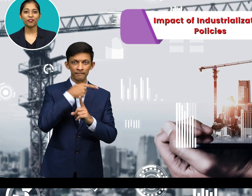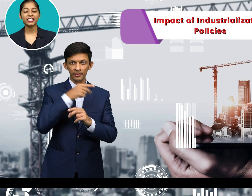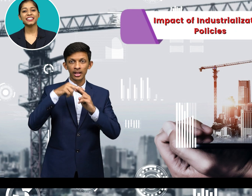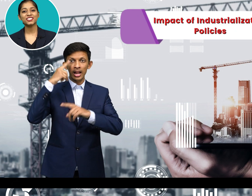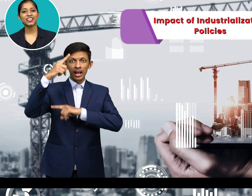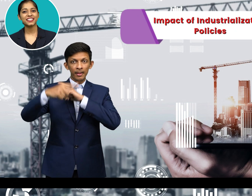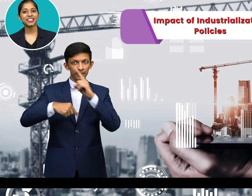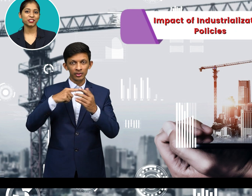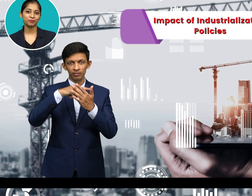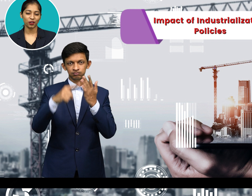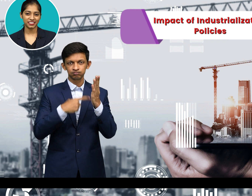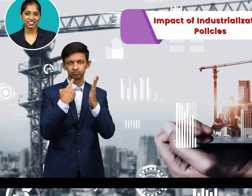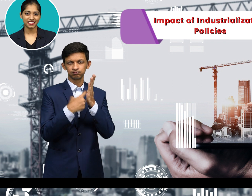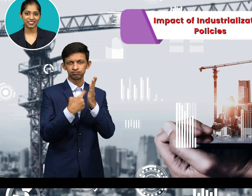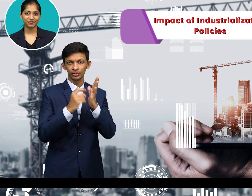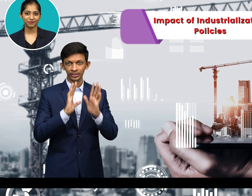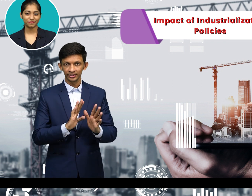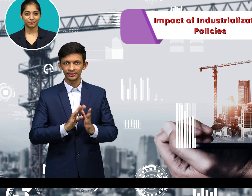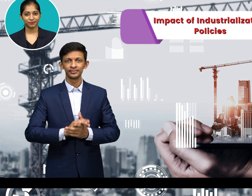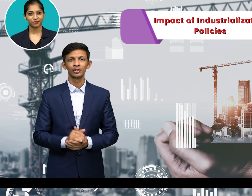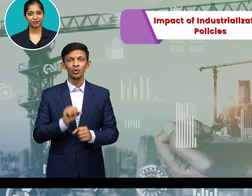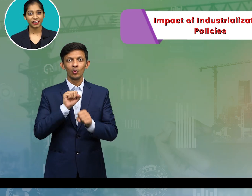Impact of industrialization policies.